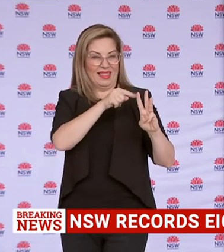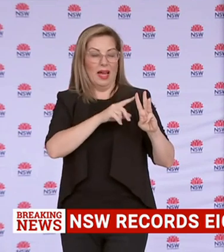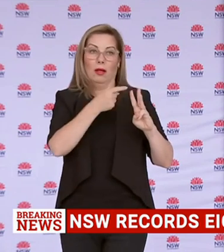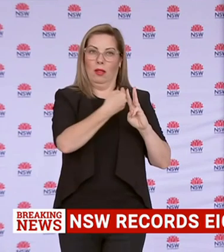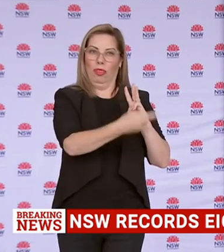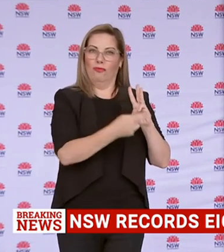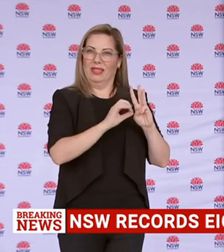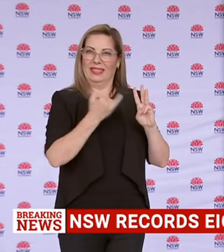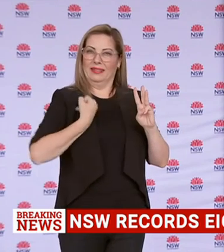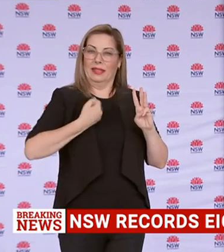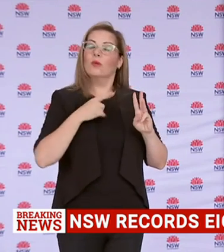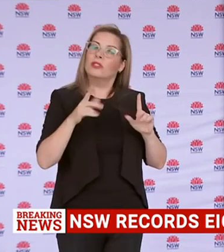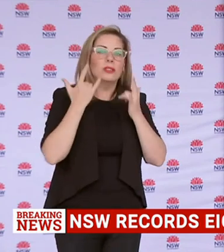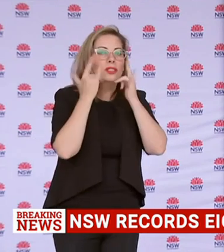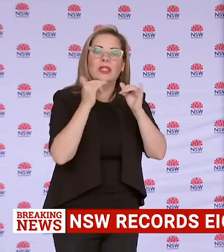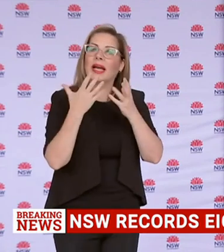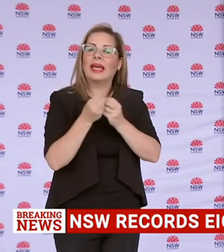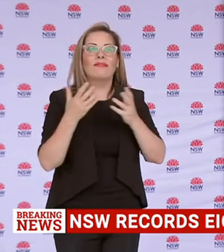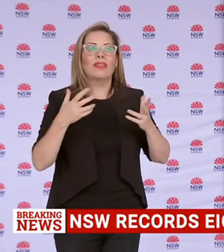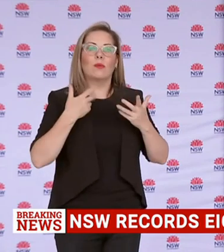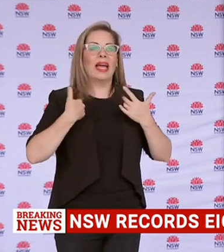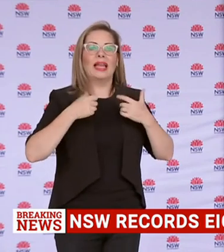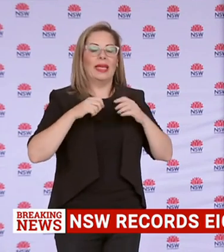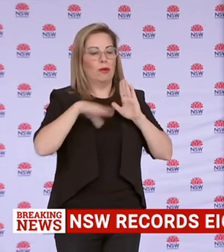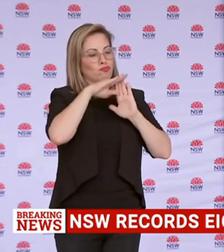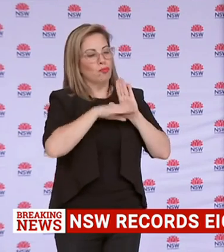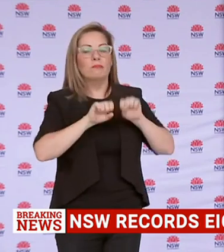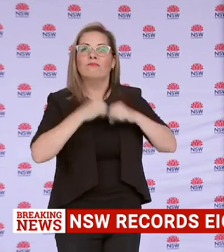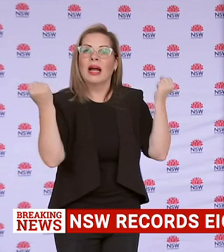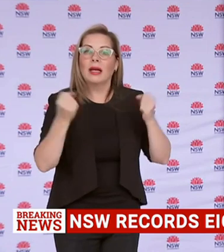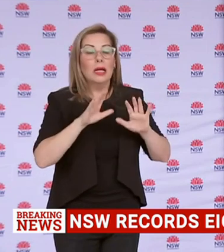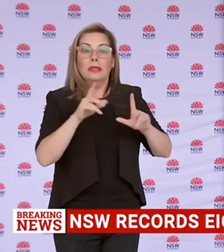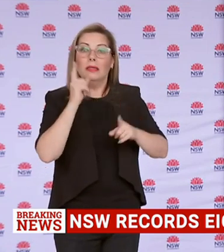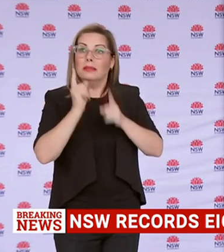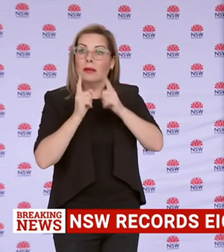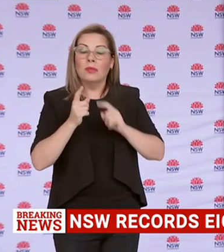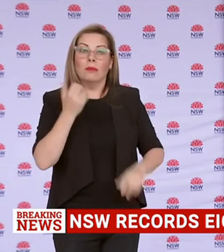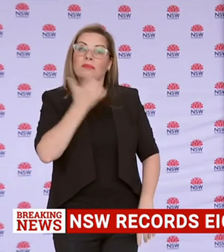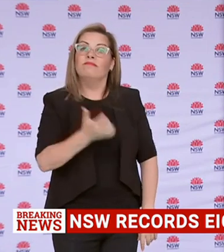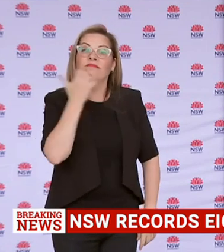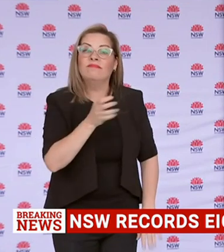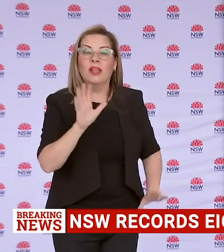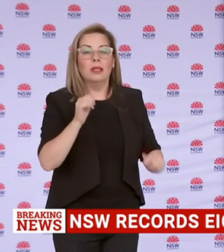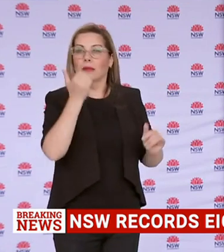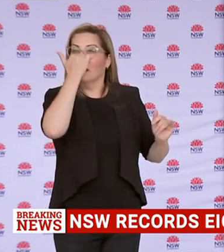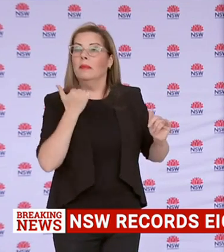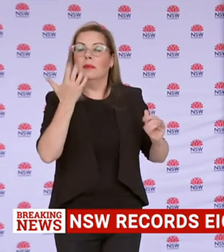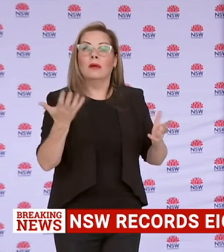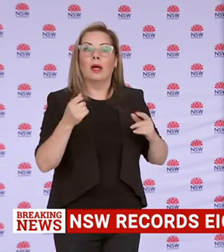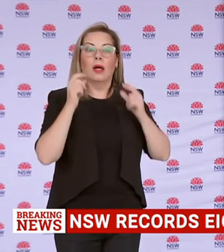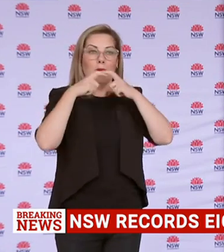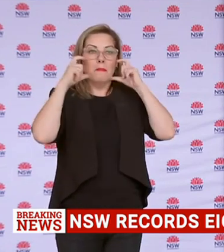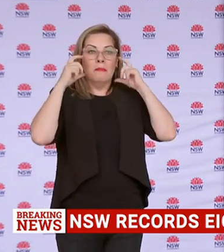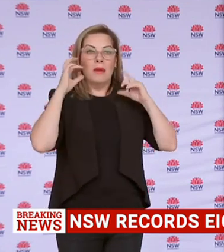any breaches, and sometimes those are inadvertent. So sometimes a patient will take off a mask. Sometimes a patient